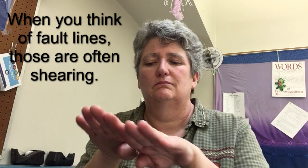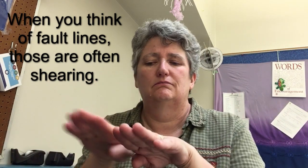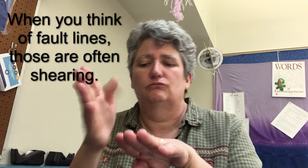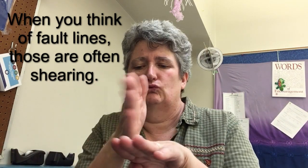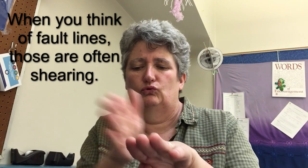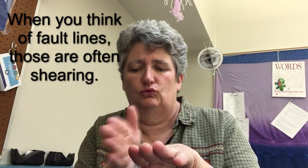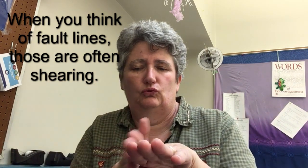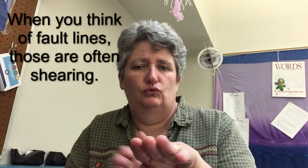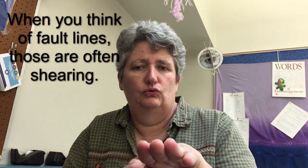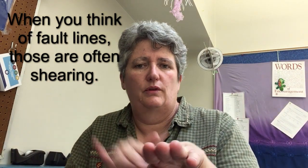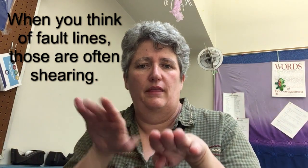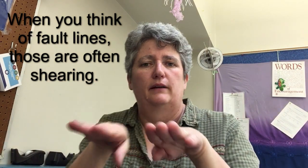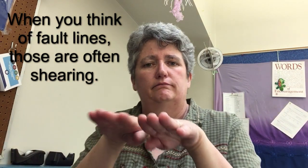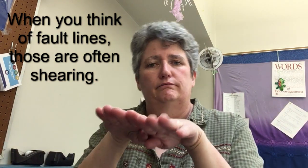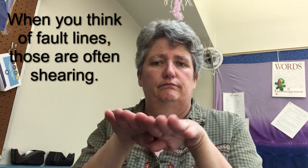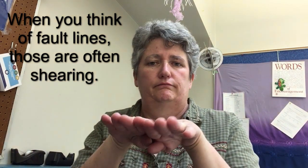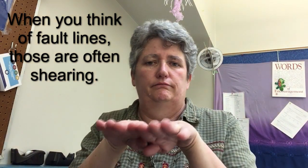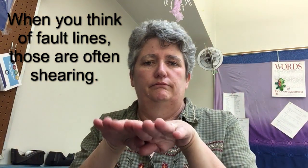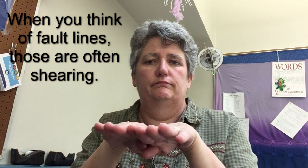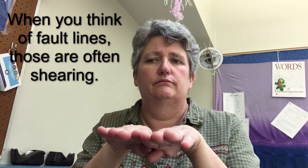And it's, when you think about general faults,